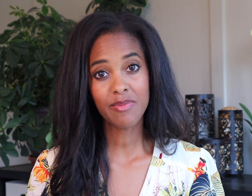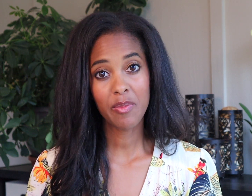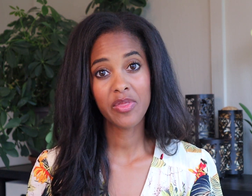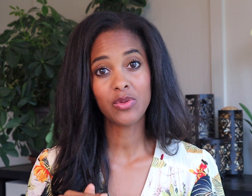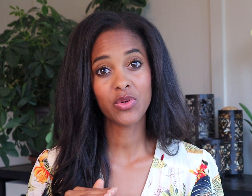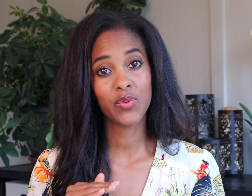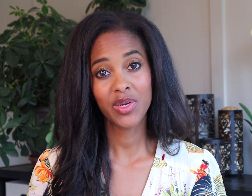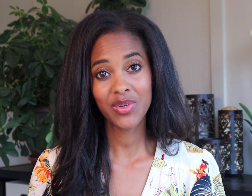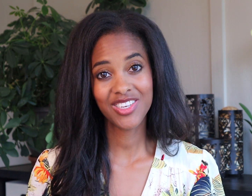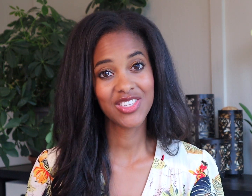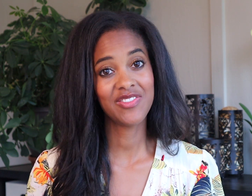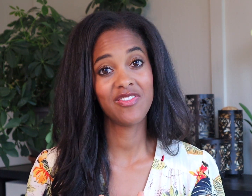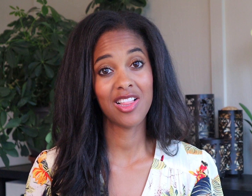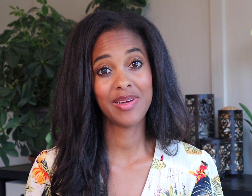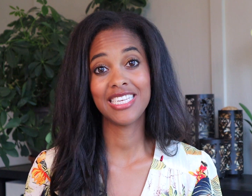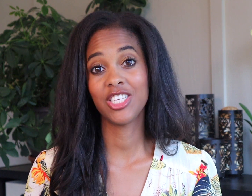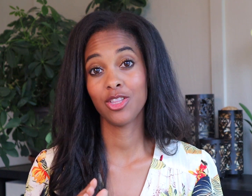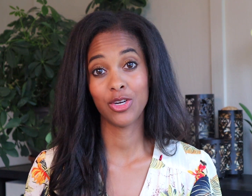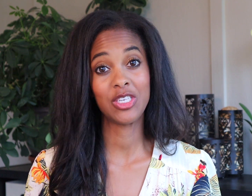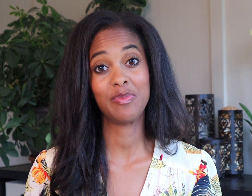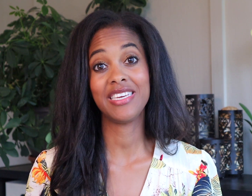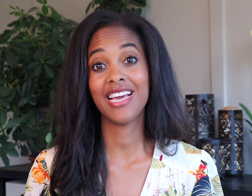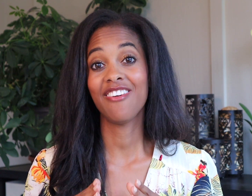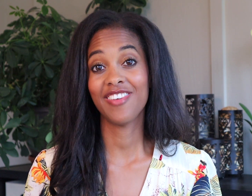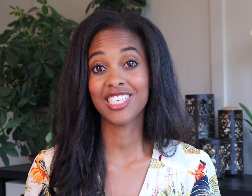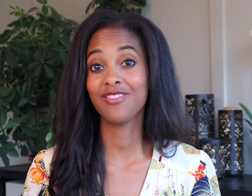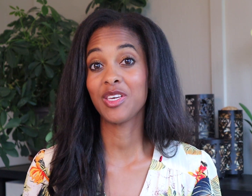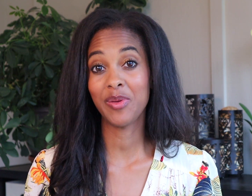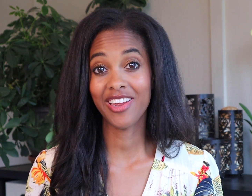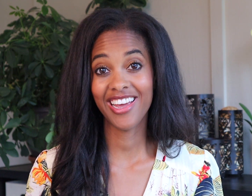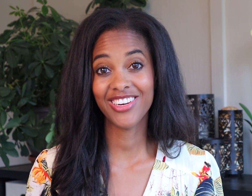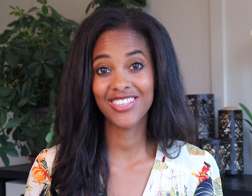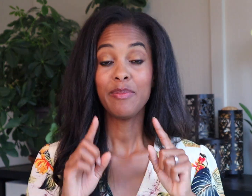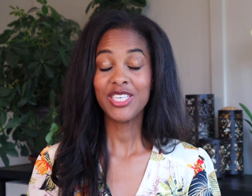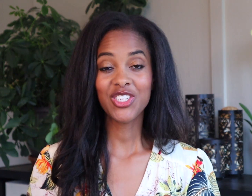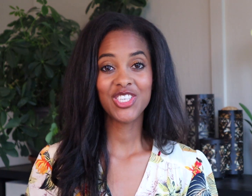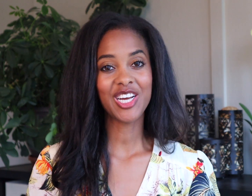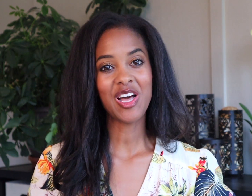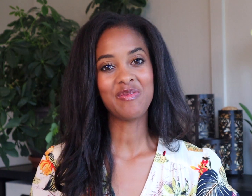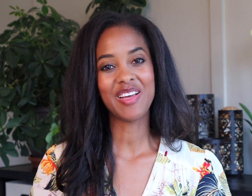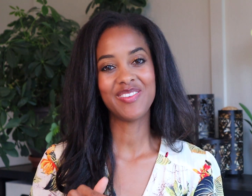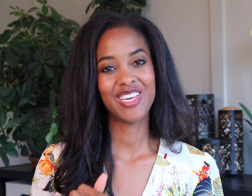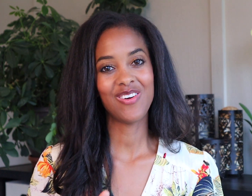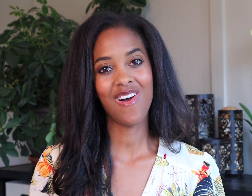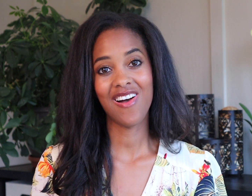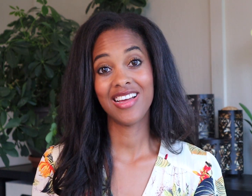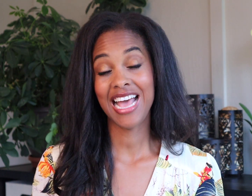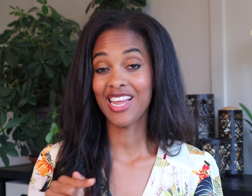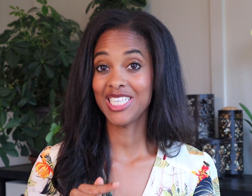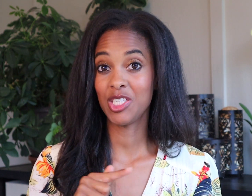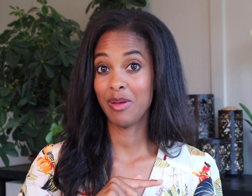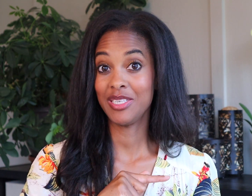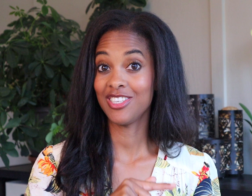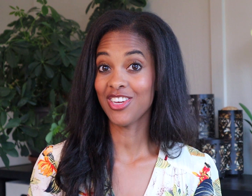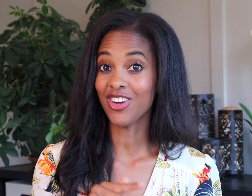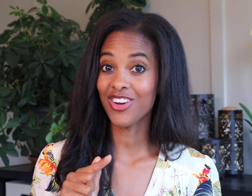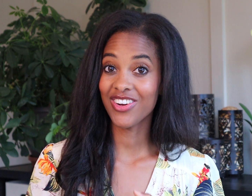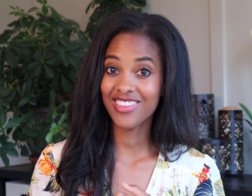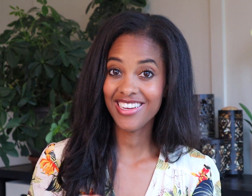up in those critical years of development to learn to be effective communicators. And be sure to check out my video on how to teach babies to talk early for